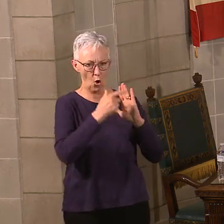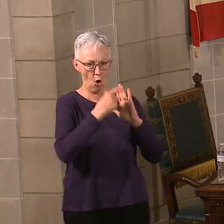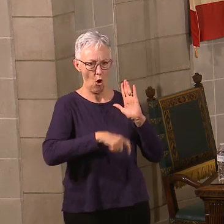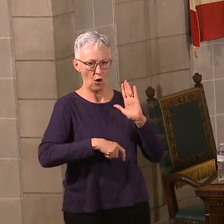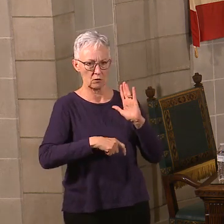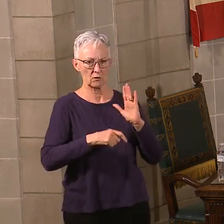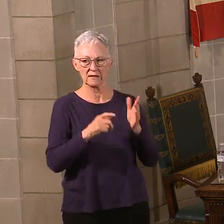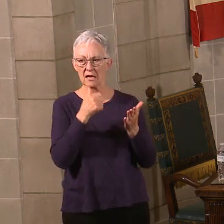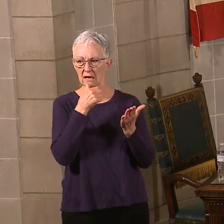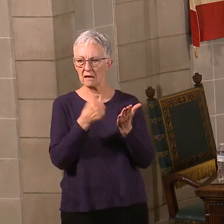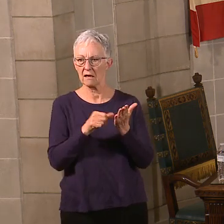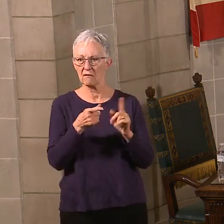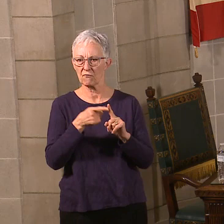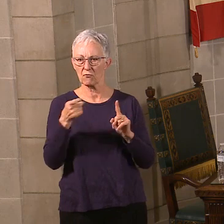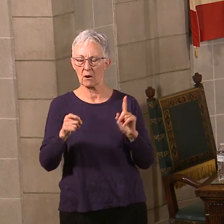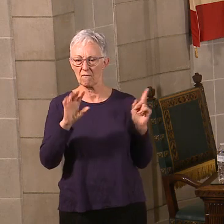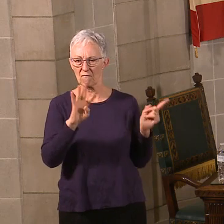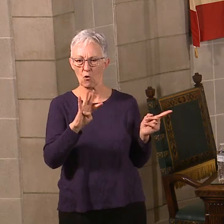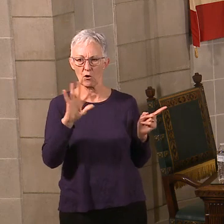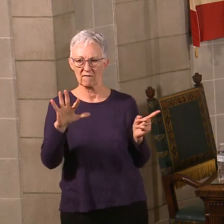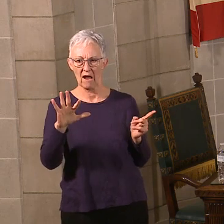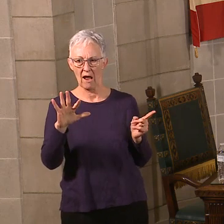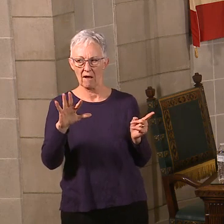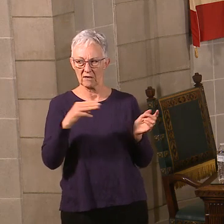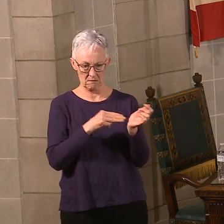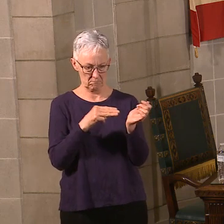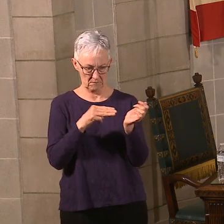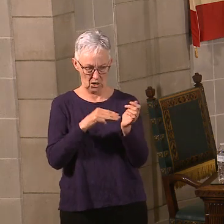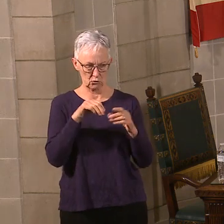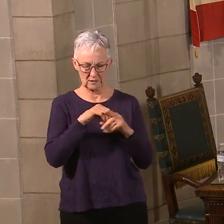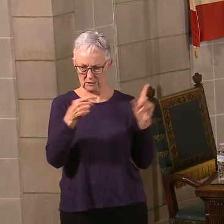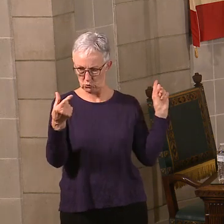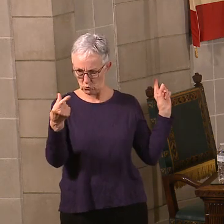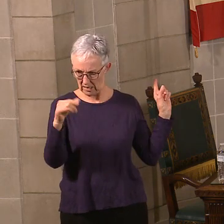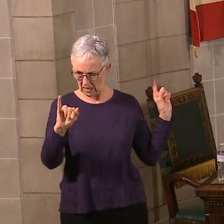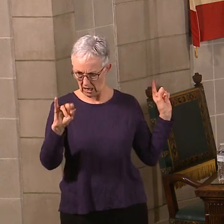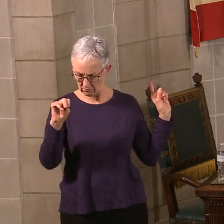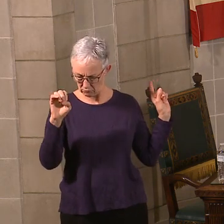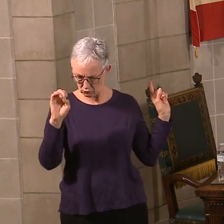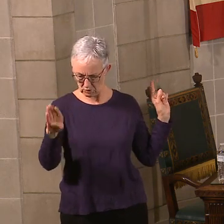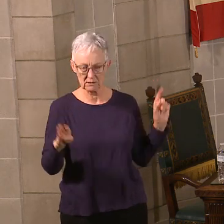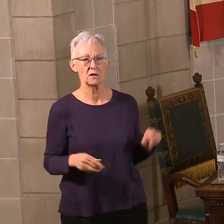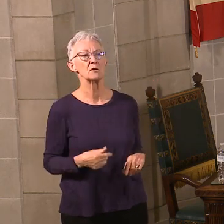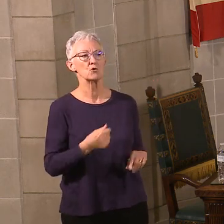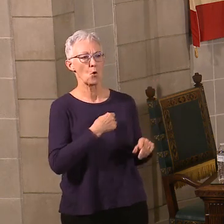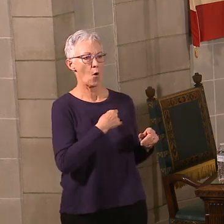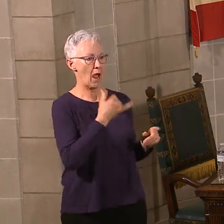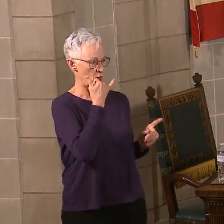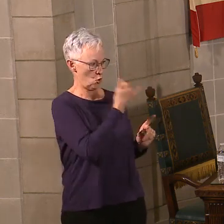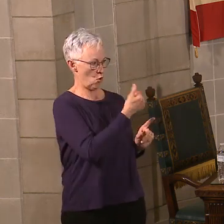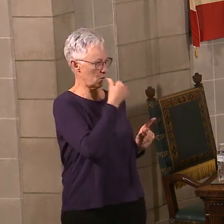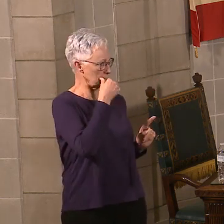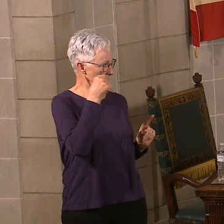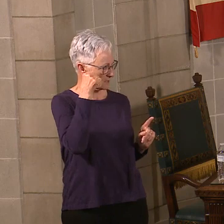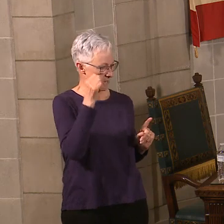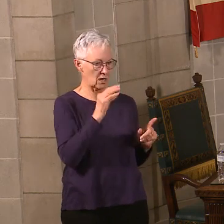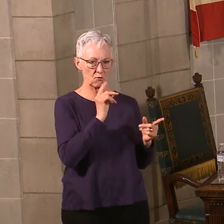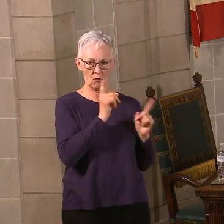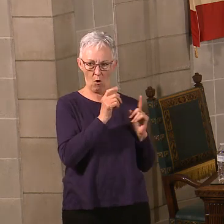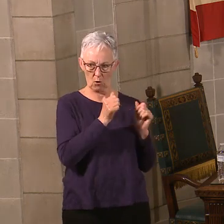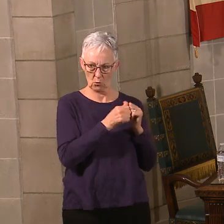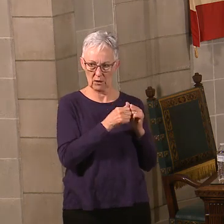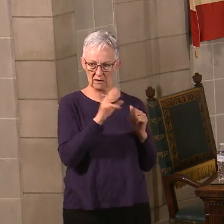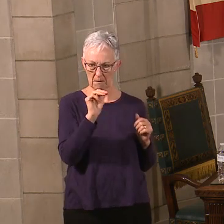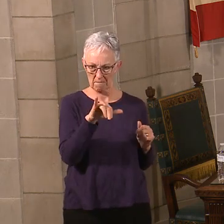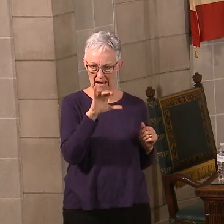Island doctors. I had a call with several of those doctors, as well as the Mayor Steele in Grand Island yesterday, as well as Teresa Anderson, who is the public health